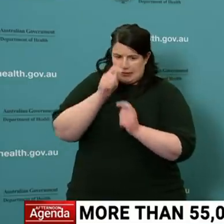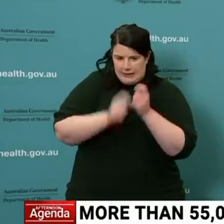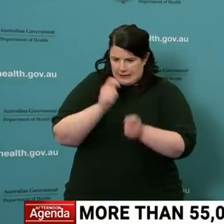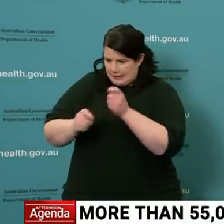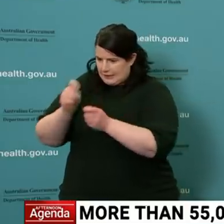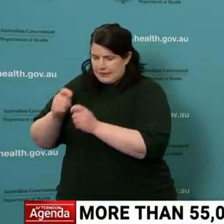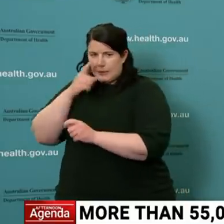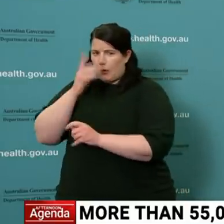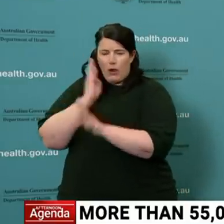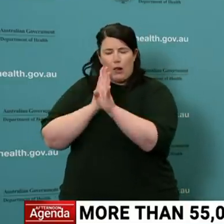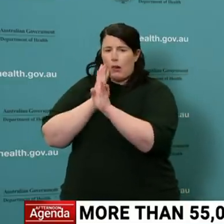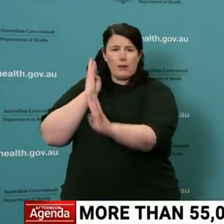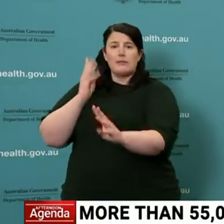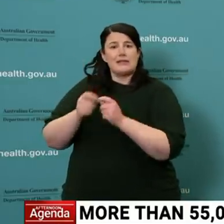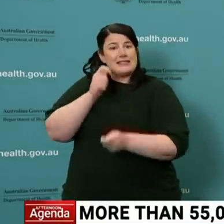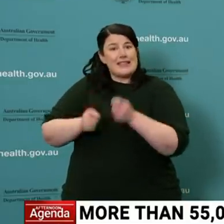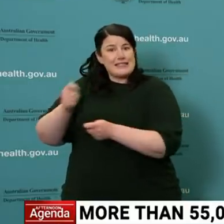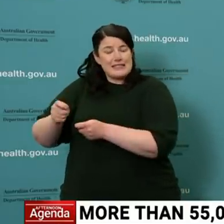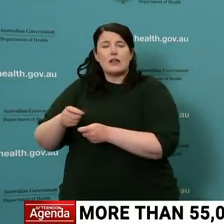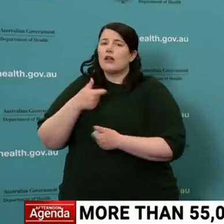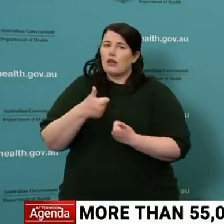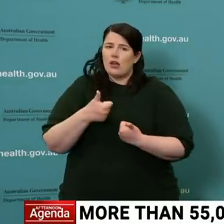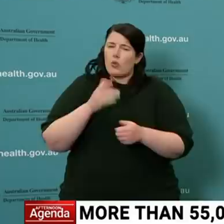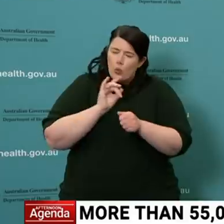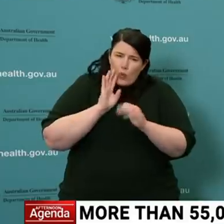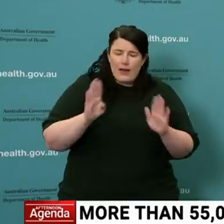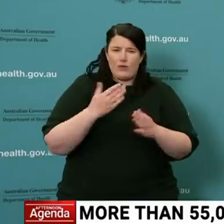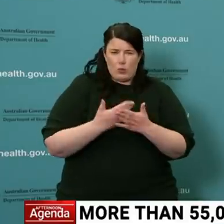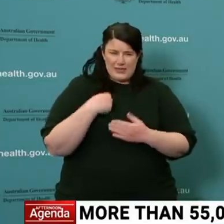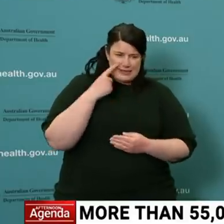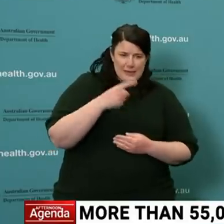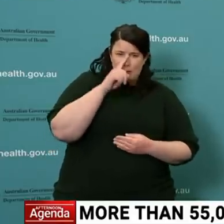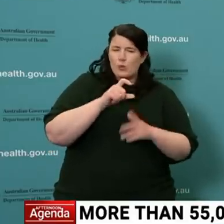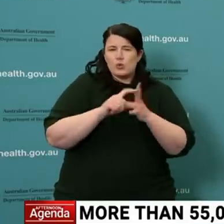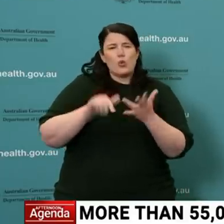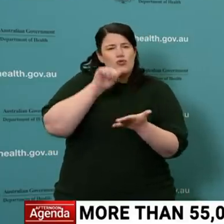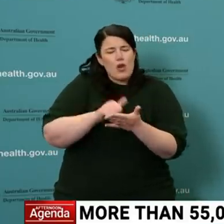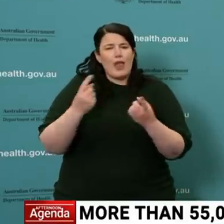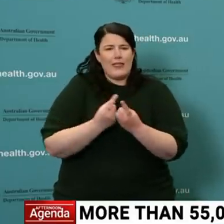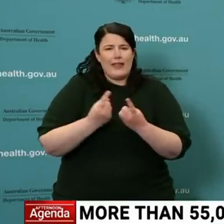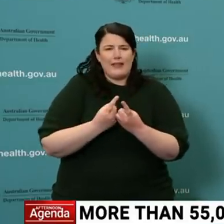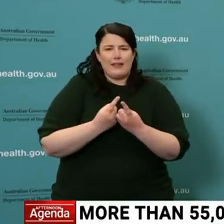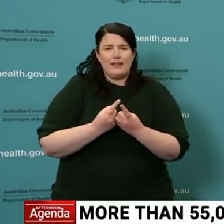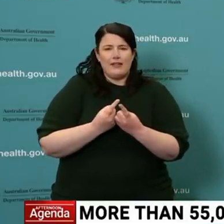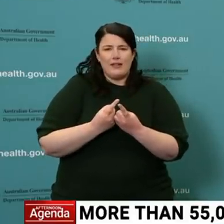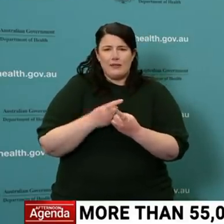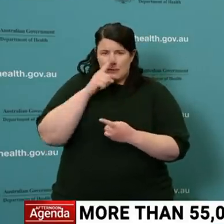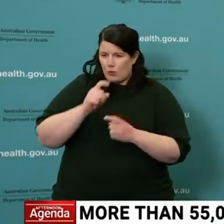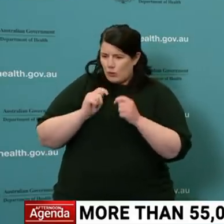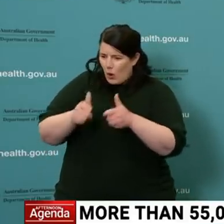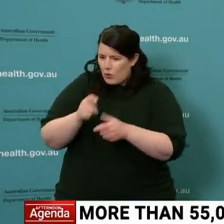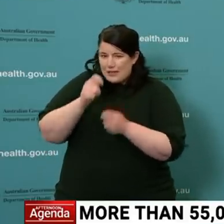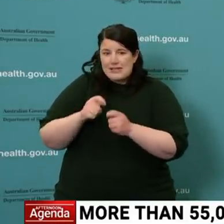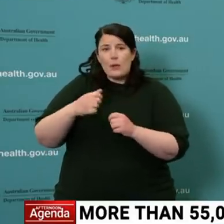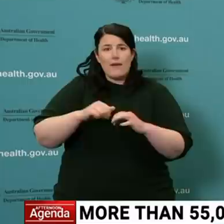a model for how we need to respond to COVID-19, with a vigorous public health response, with